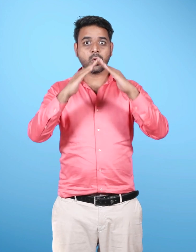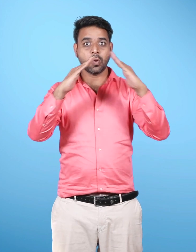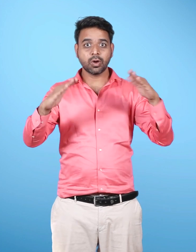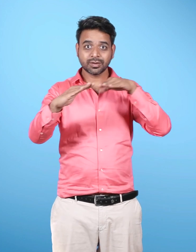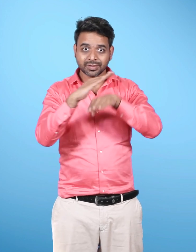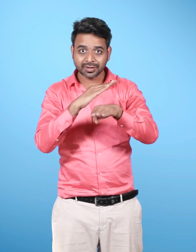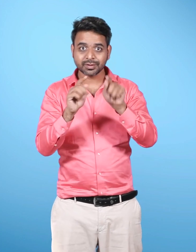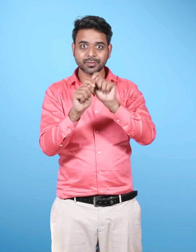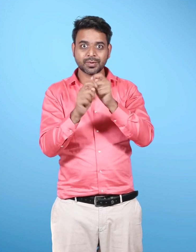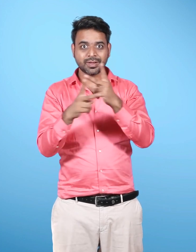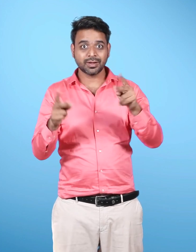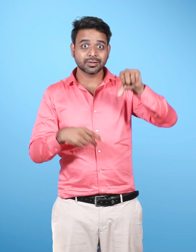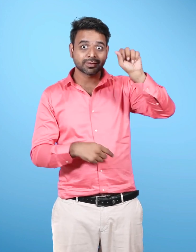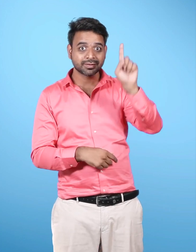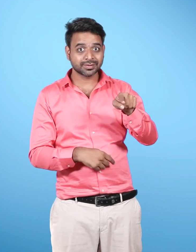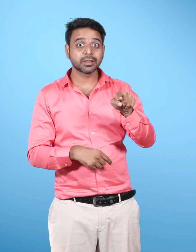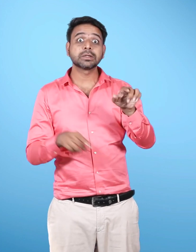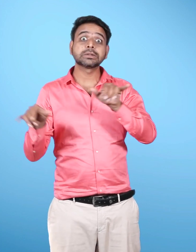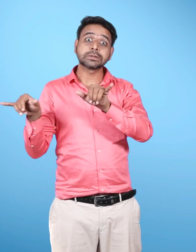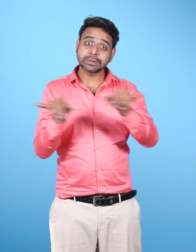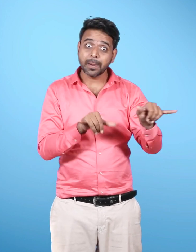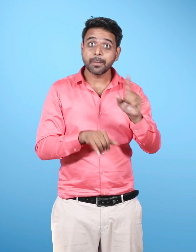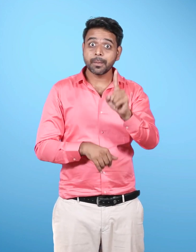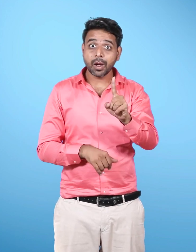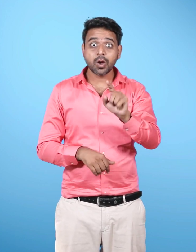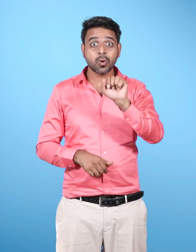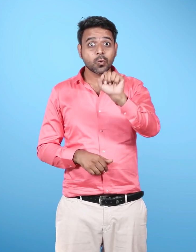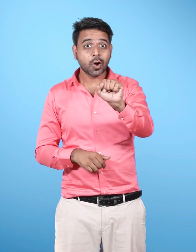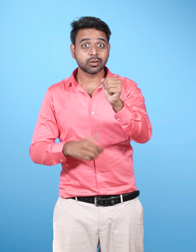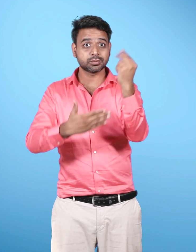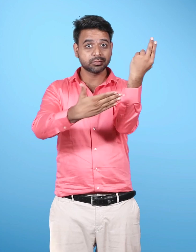principle, although their designs are more complex.